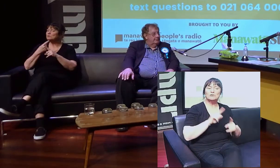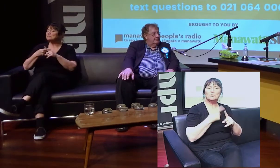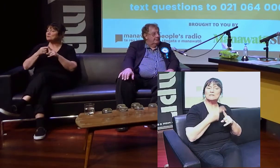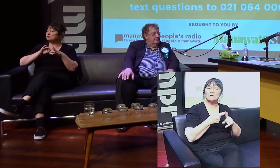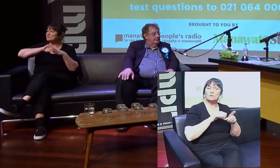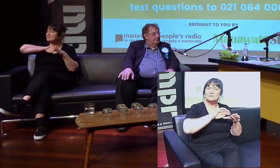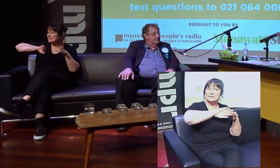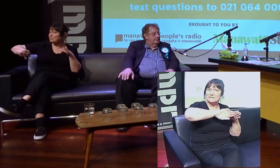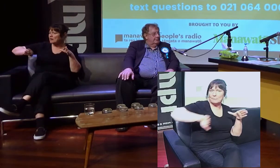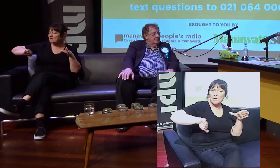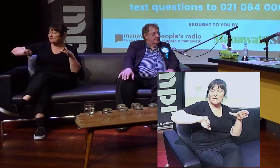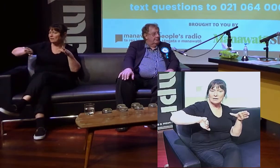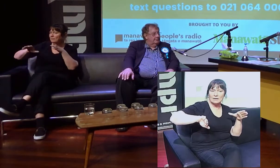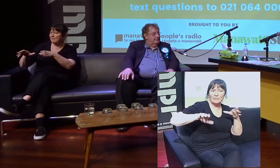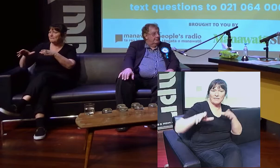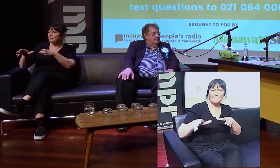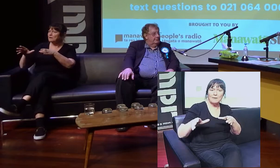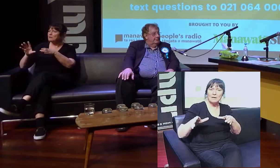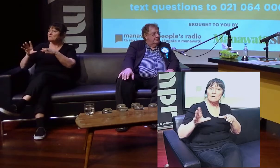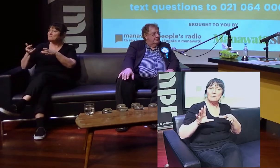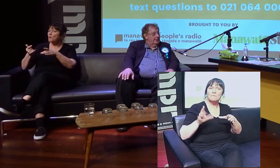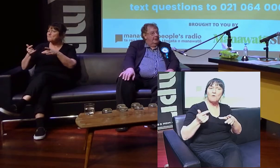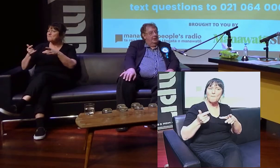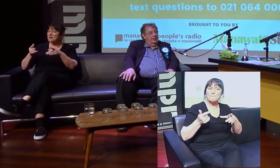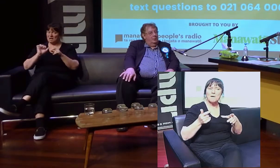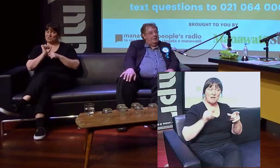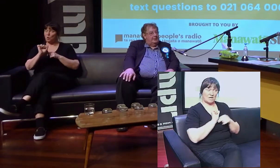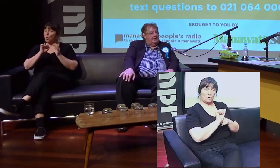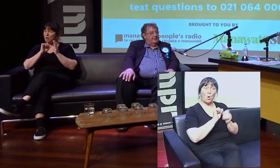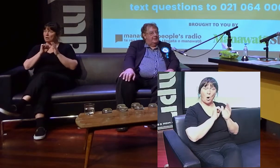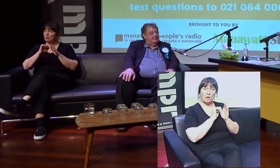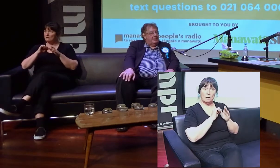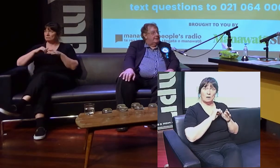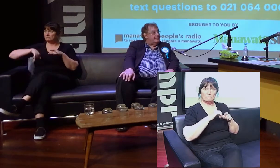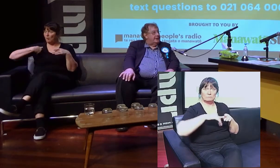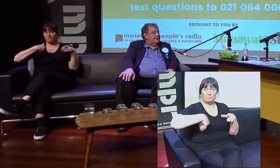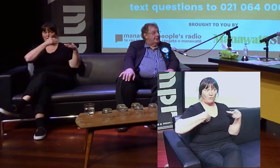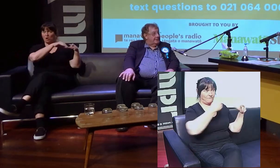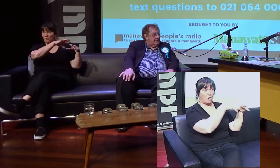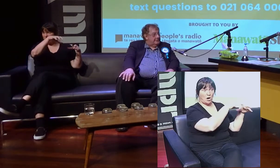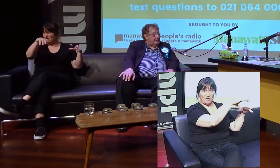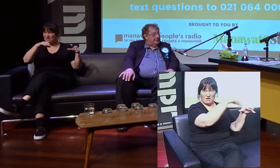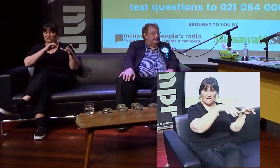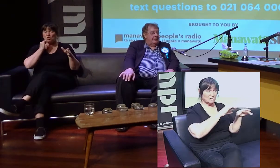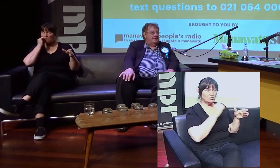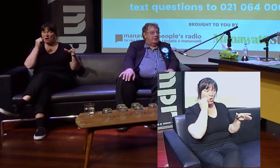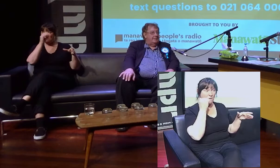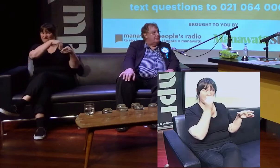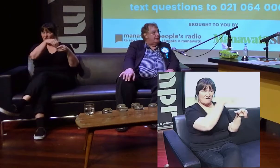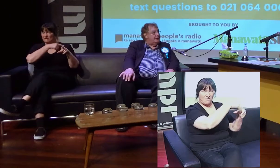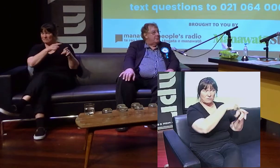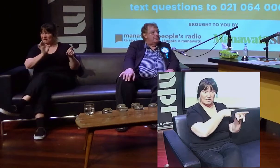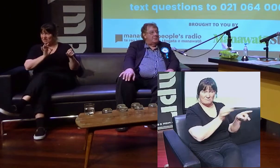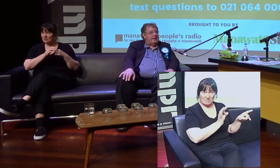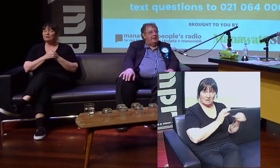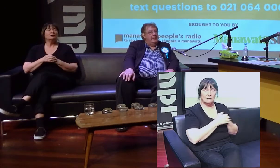from various platforms and places in your portfolios. We have Tangata Whenua candidates standing all over the countryside, and we have